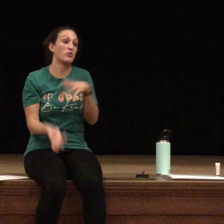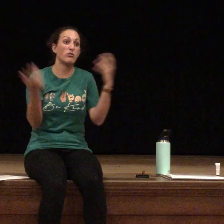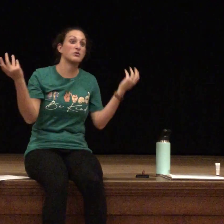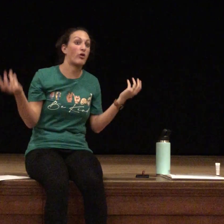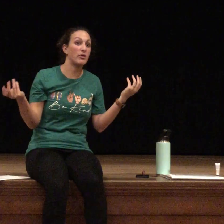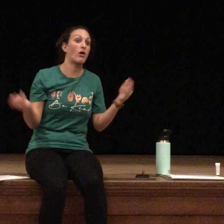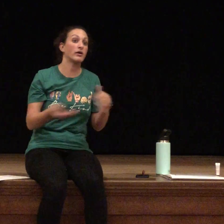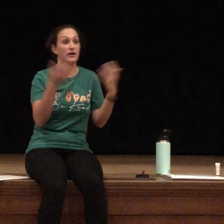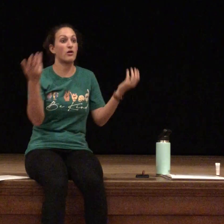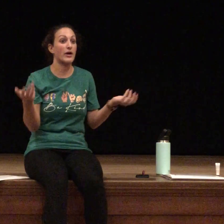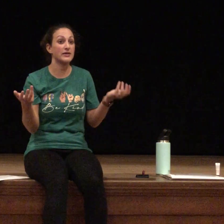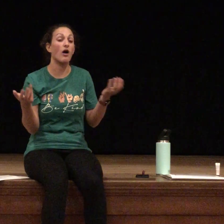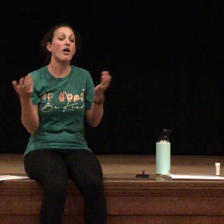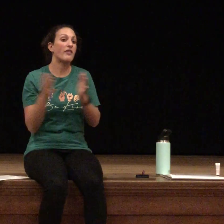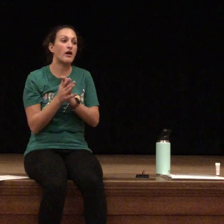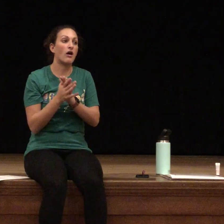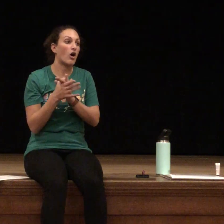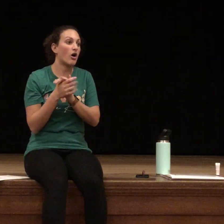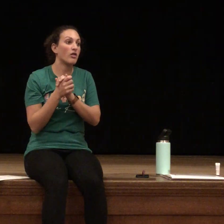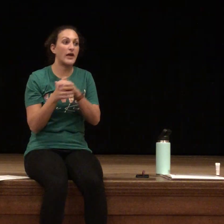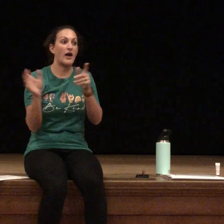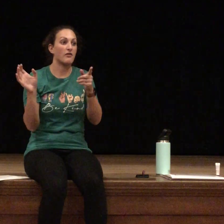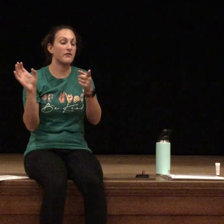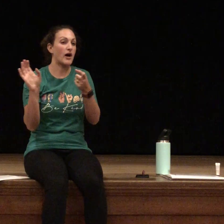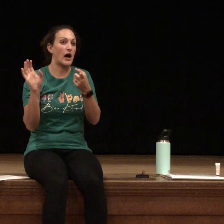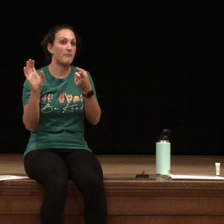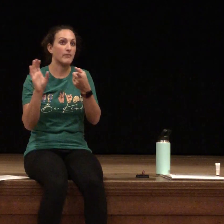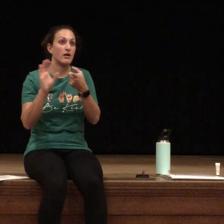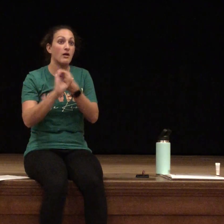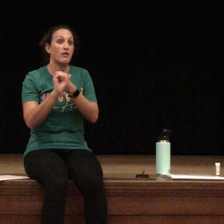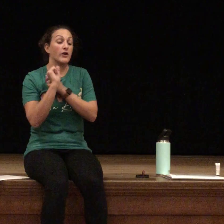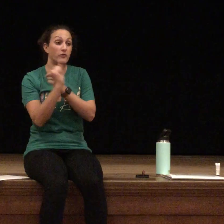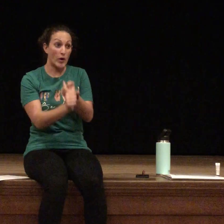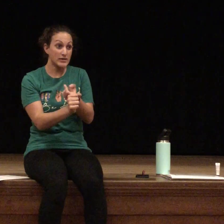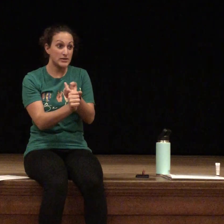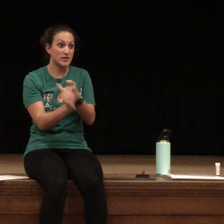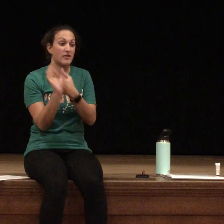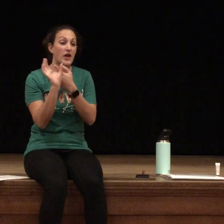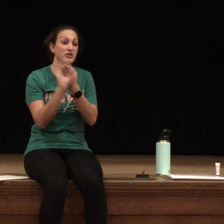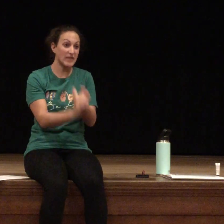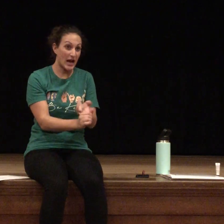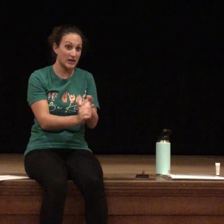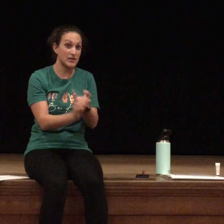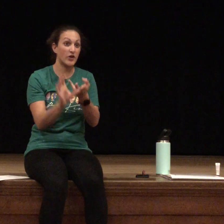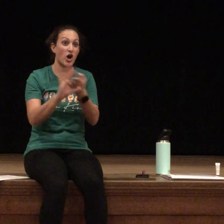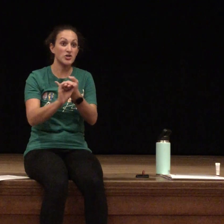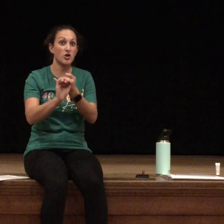what's the point of me going, because I don't know ASL. They have, they're voiced, they are signed, and they're also